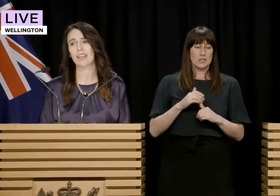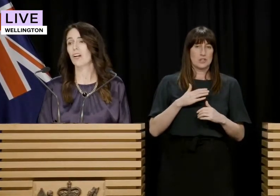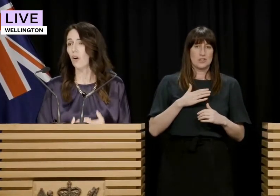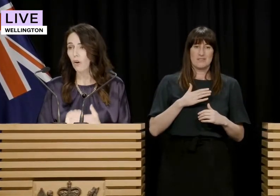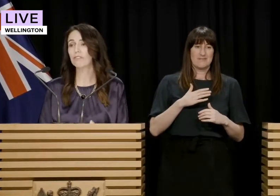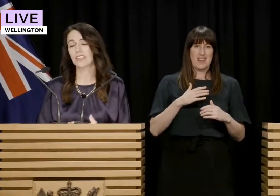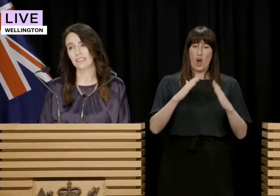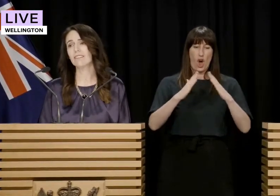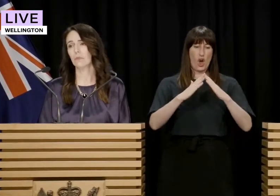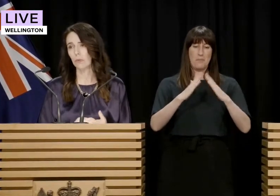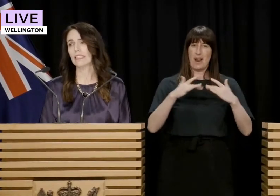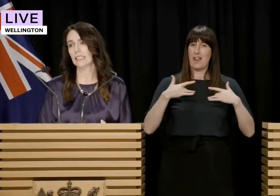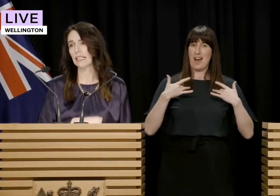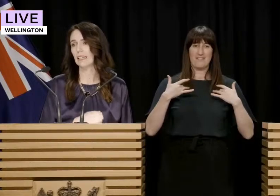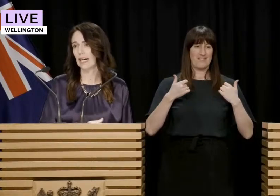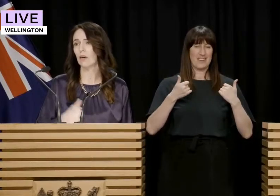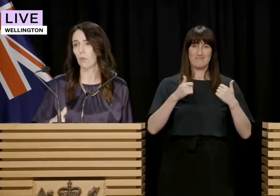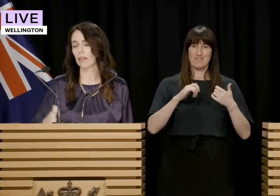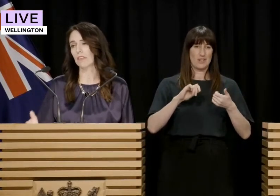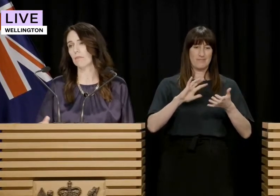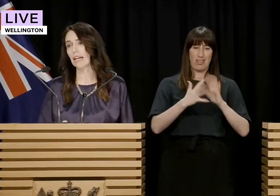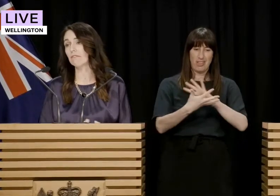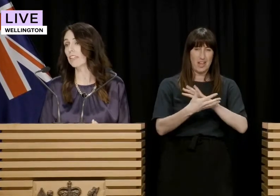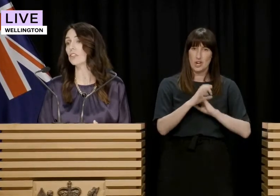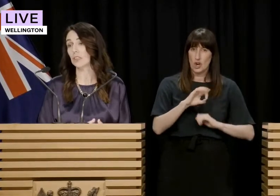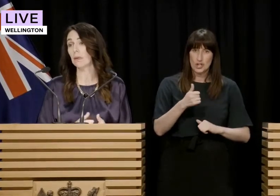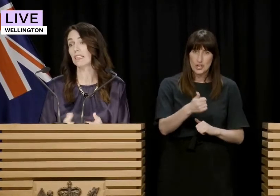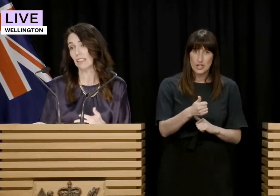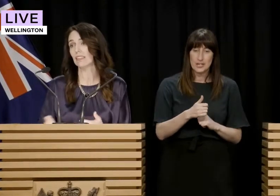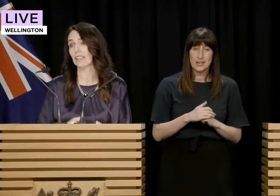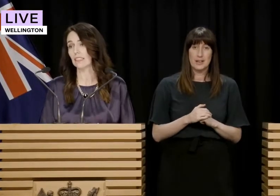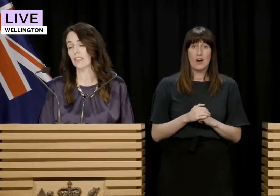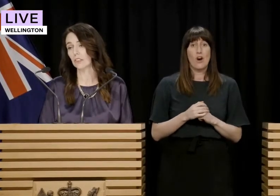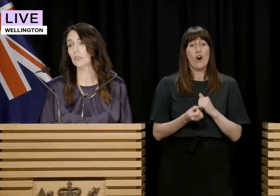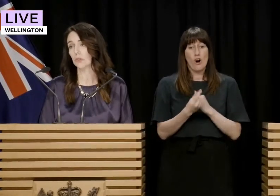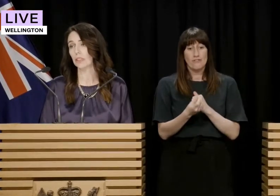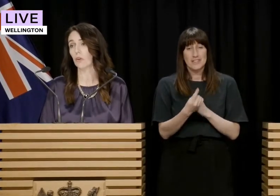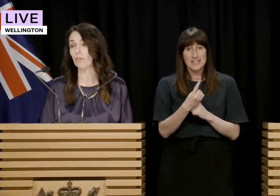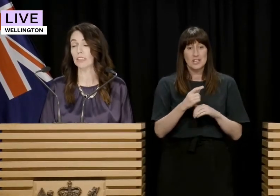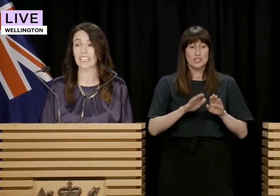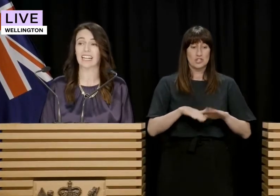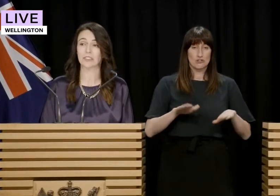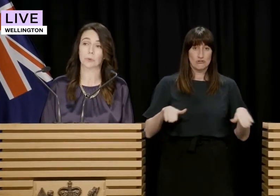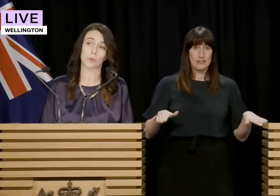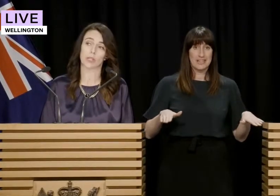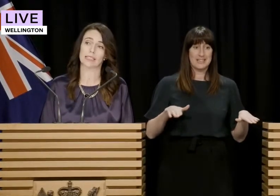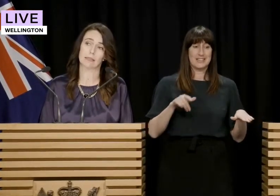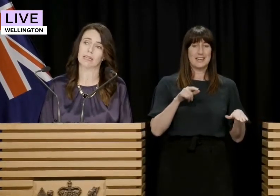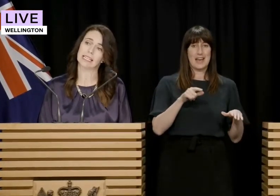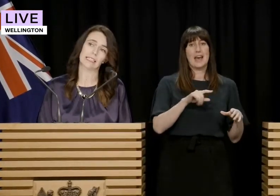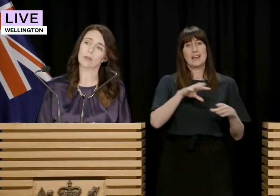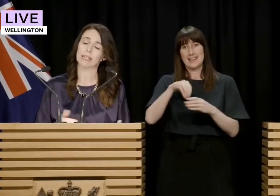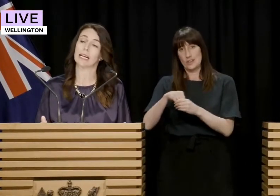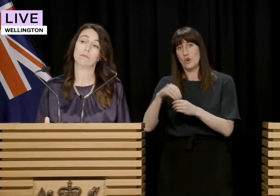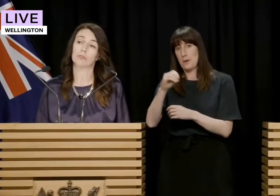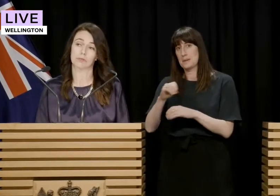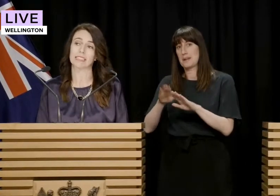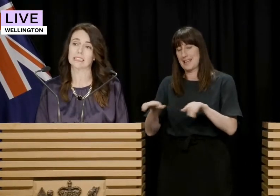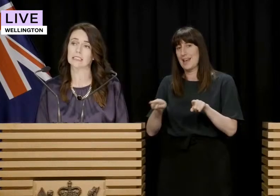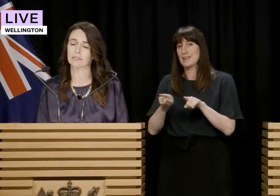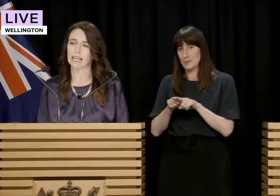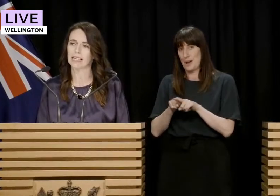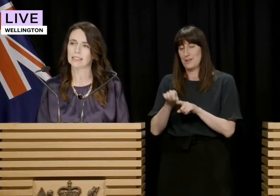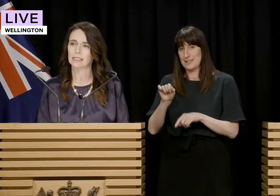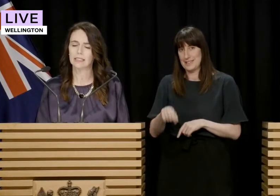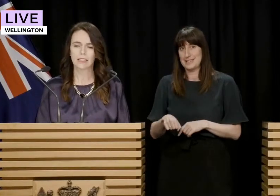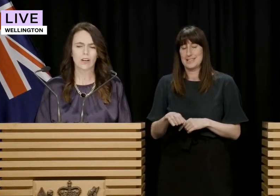home. Often we see one of the main features being that these are children that are often engaged with Oranga Tamariki, and there'll be a number of